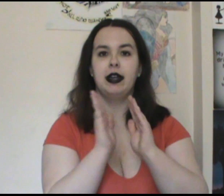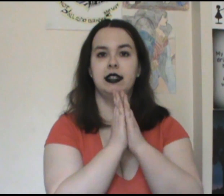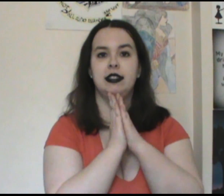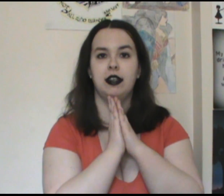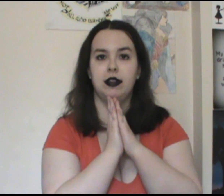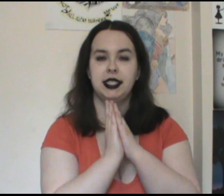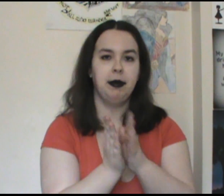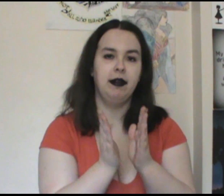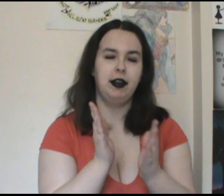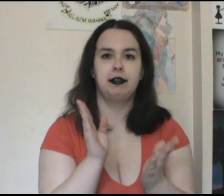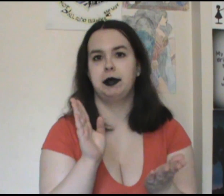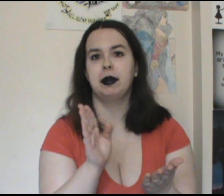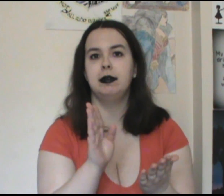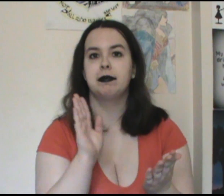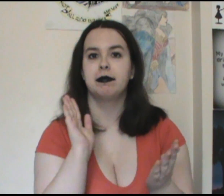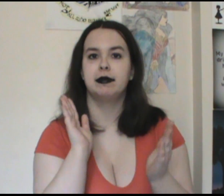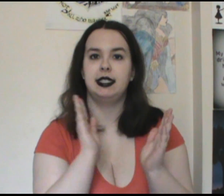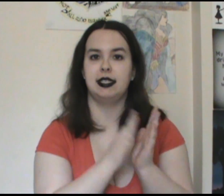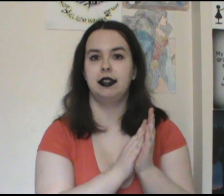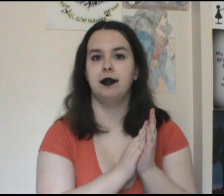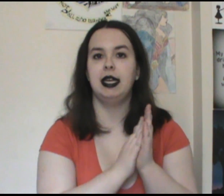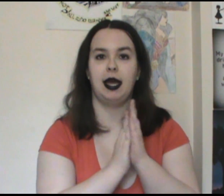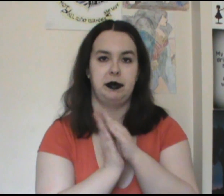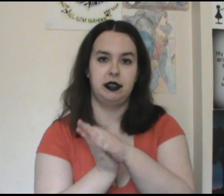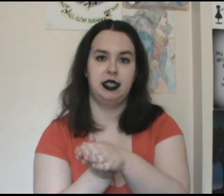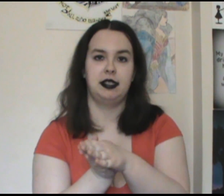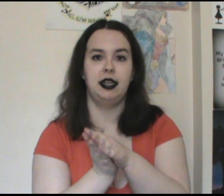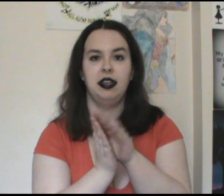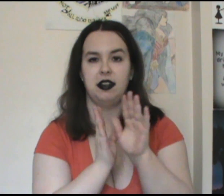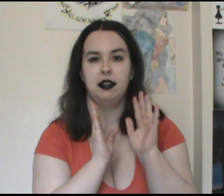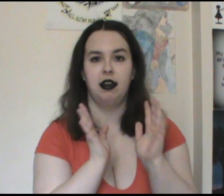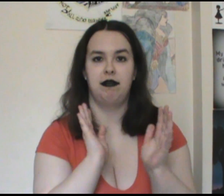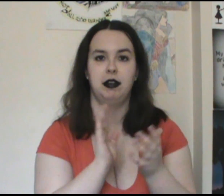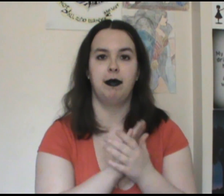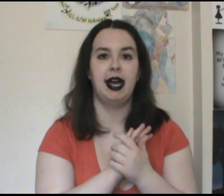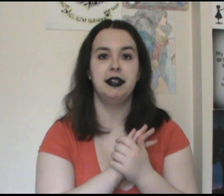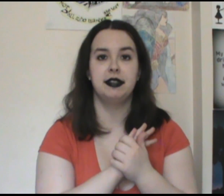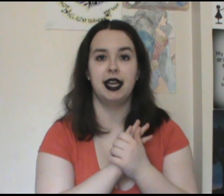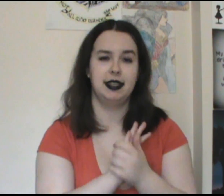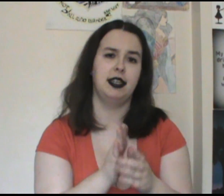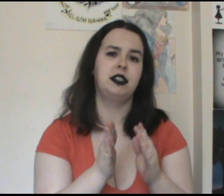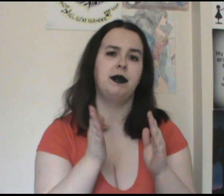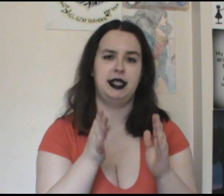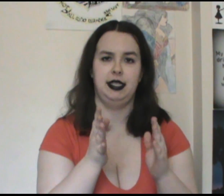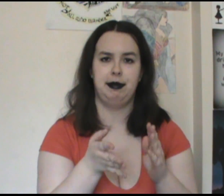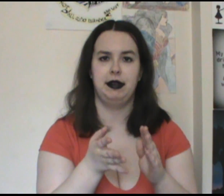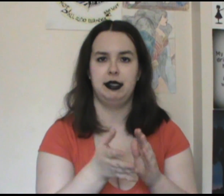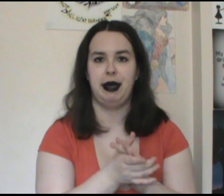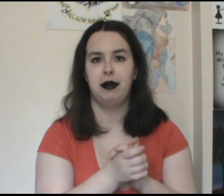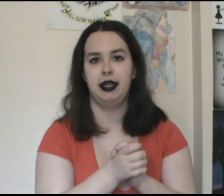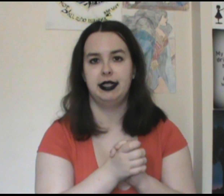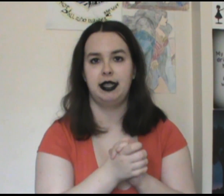everyone, so this is my review of Supergirl, Season 3, Episode 16, called Of Two Minds, and essentially what this episode is about is